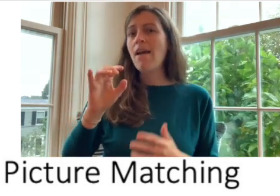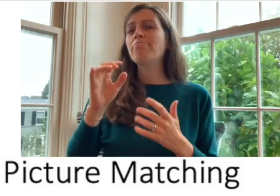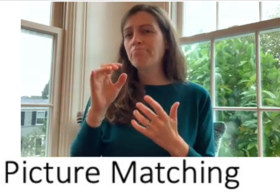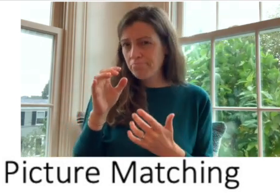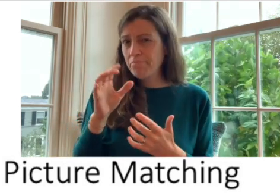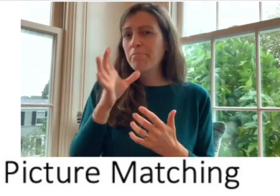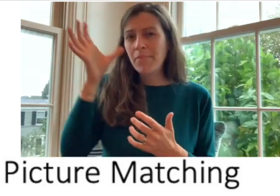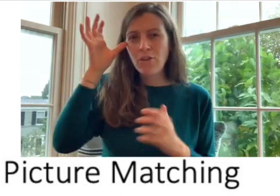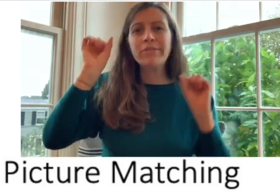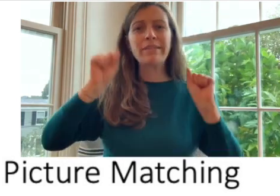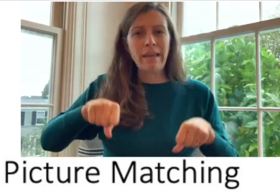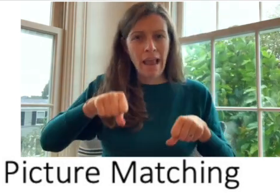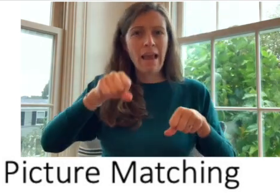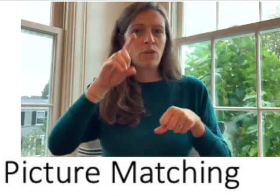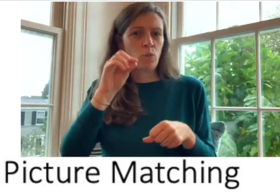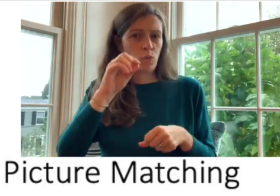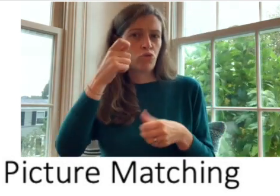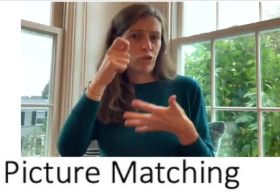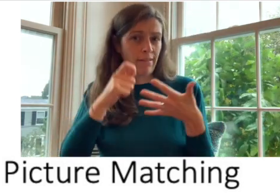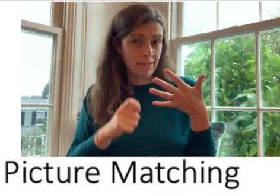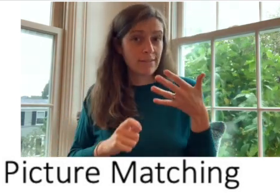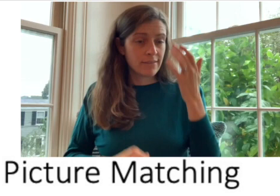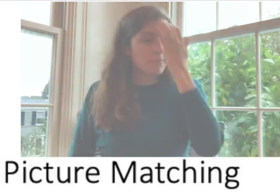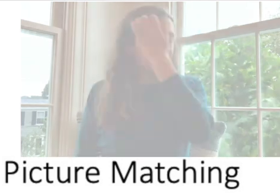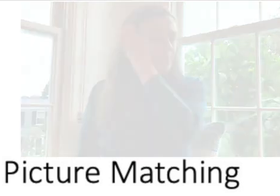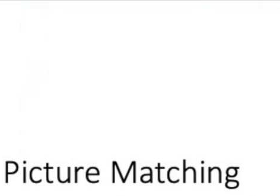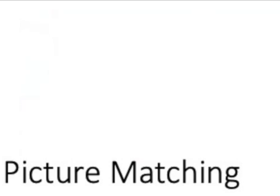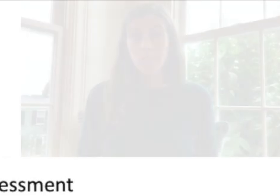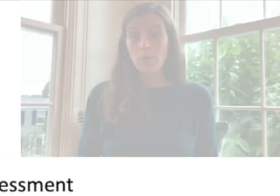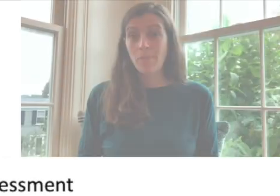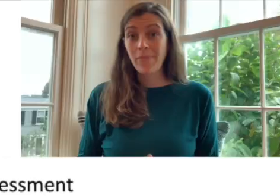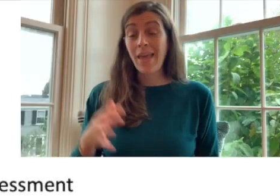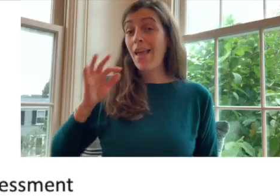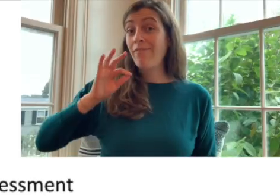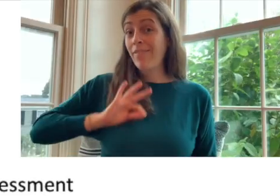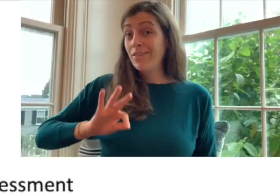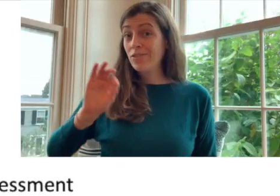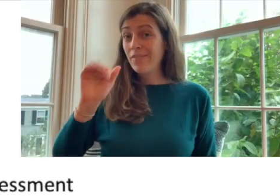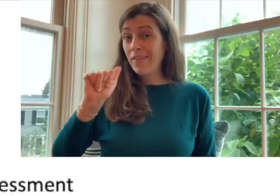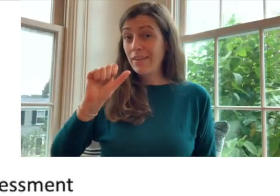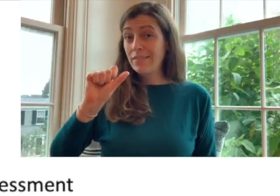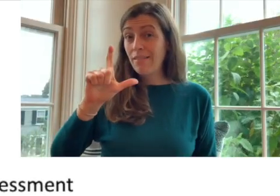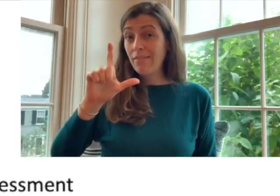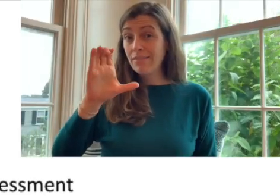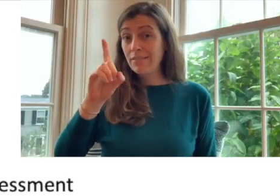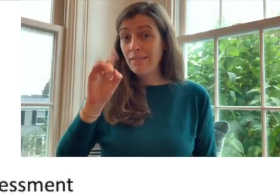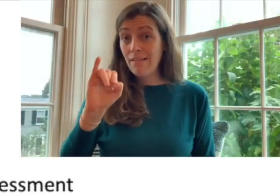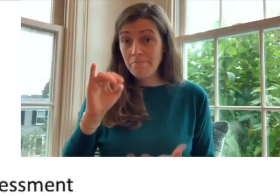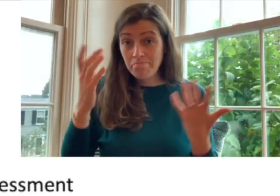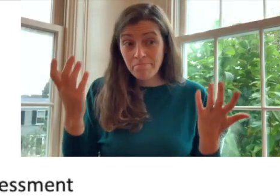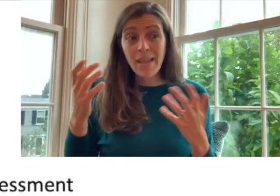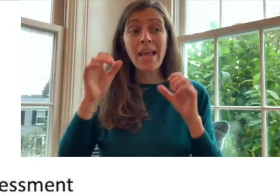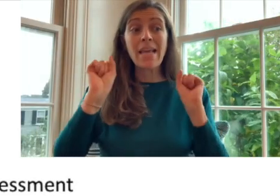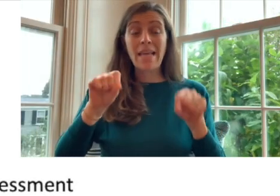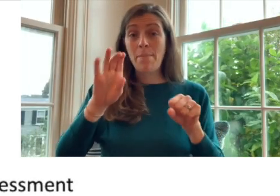parents. And that helps us feel confident that parents can complete checklists such as these. There are a couple